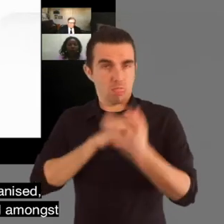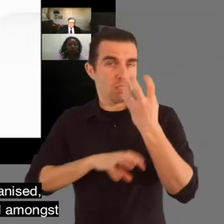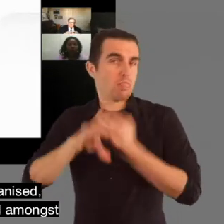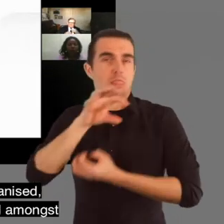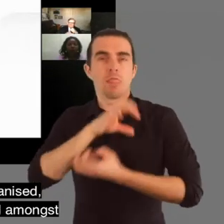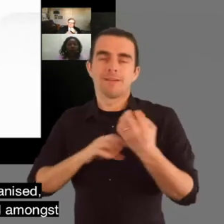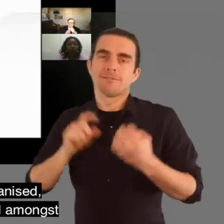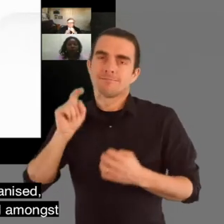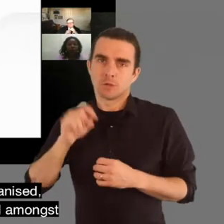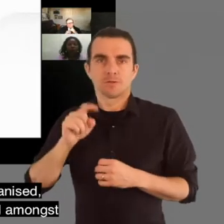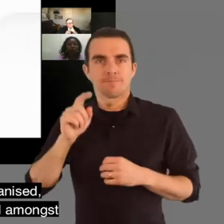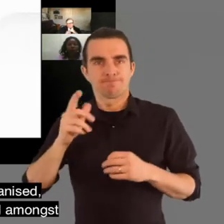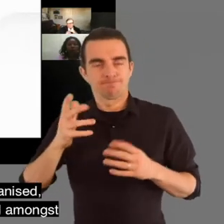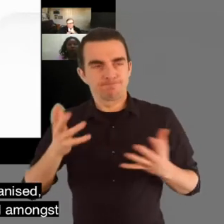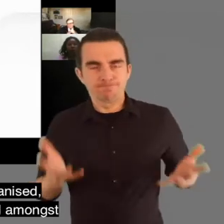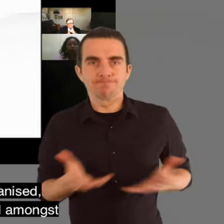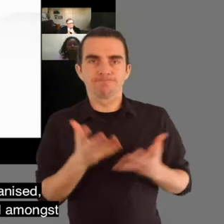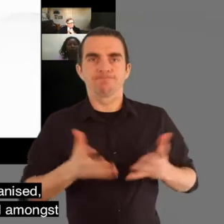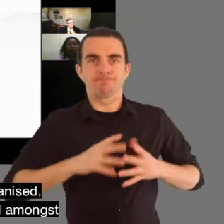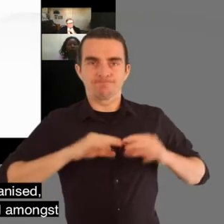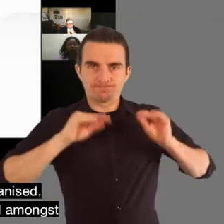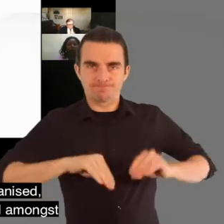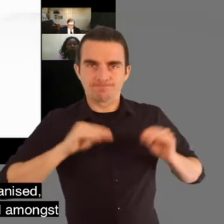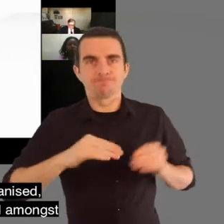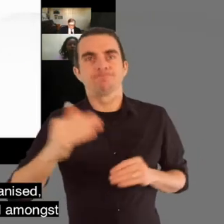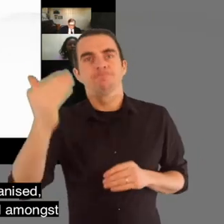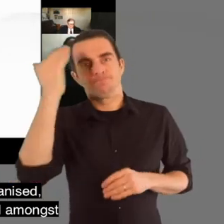unorganized and yet to be promoted,